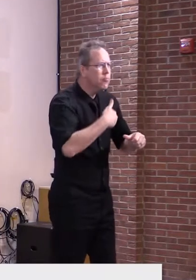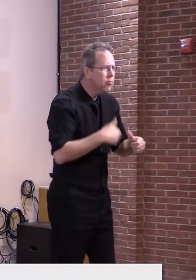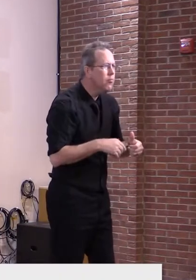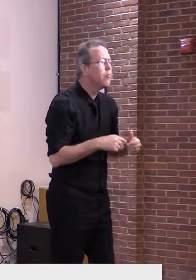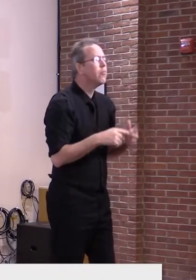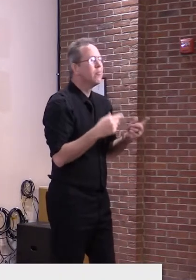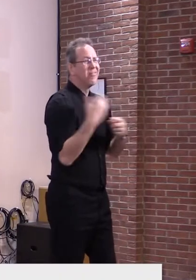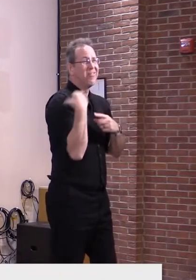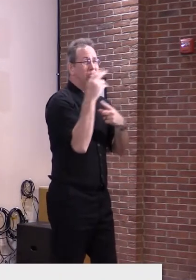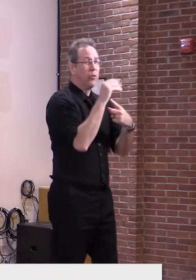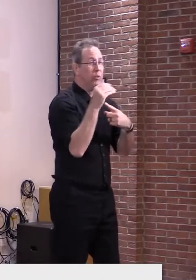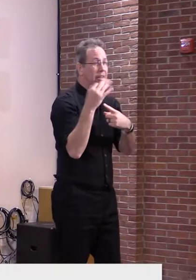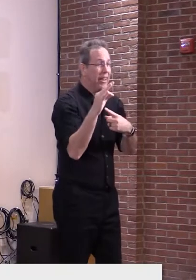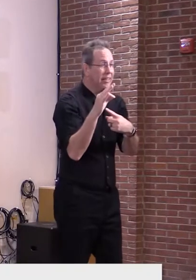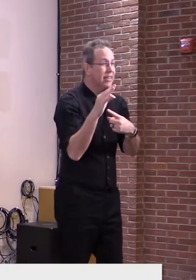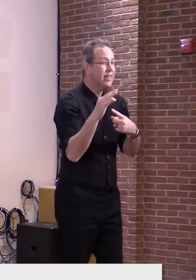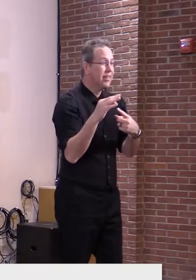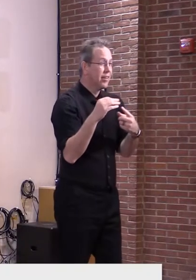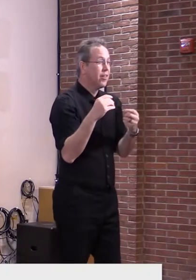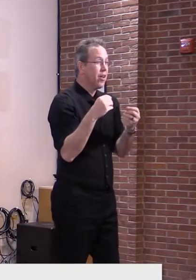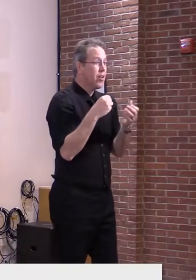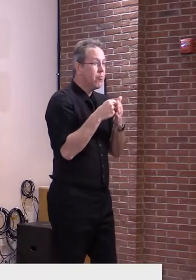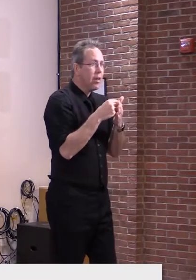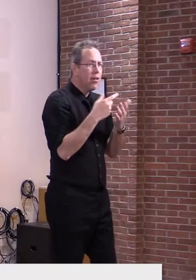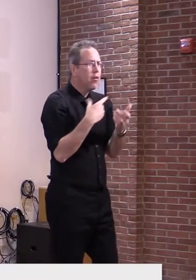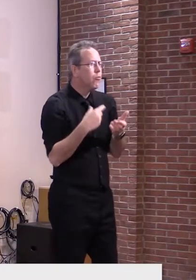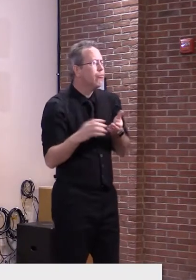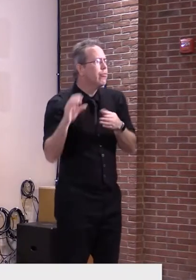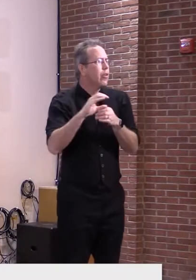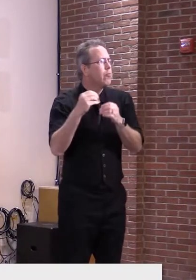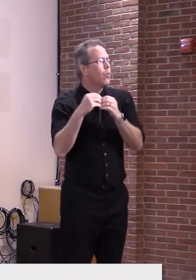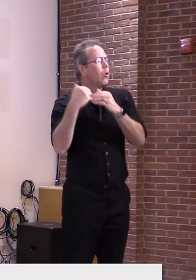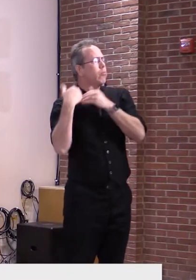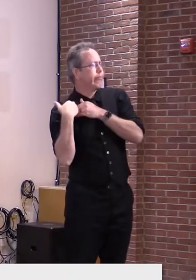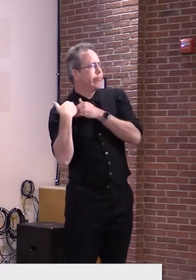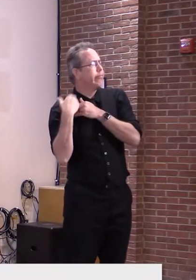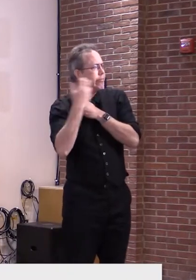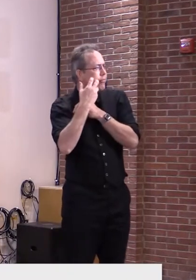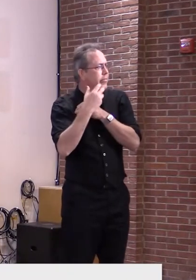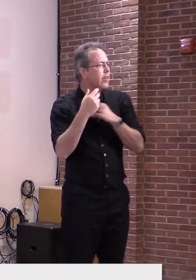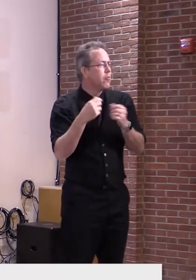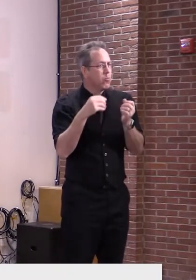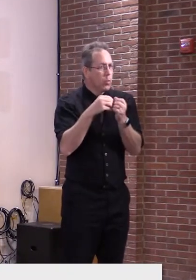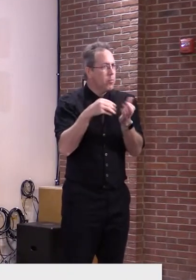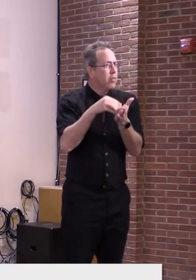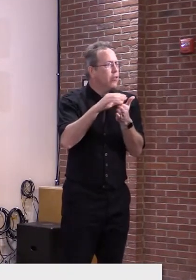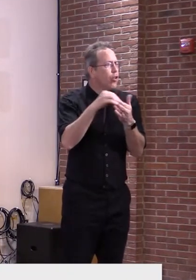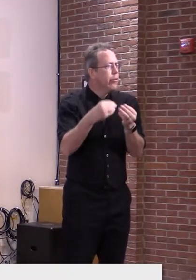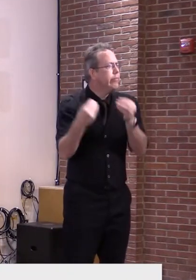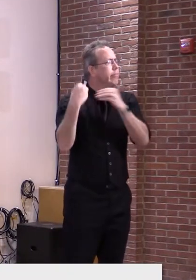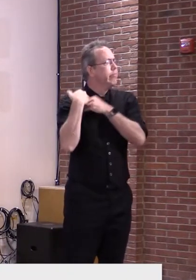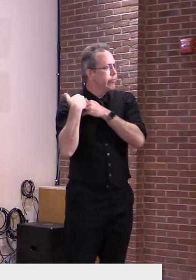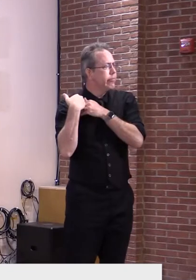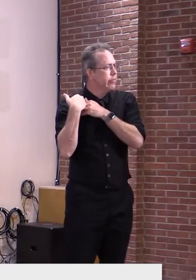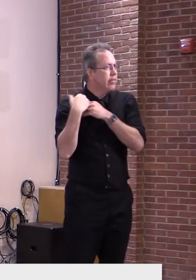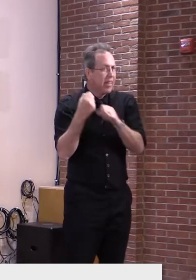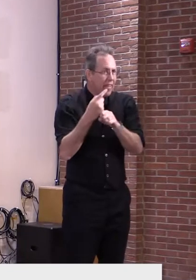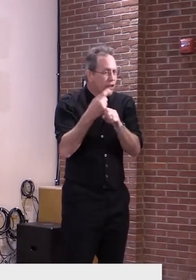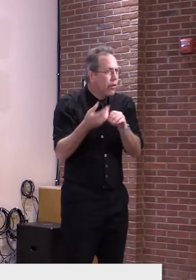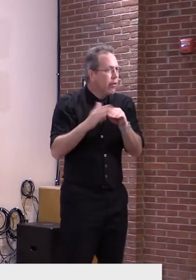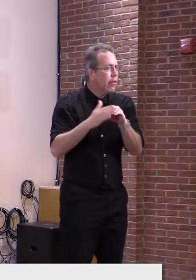addition to our pension liabilities, $100 million more we had to pay per year. And that was